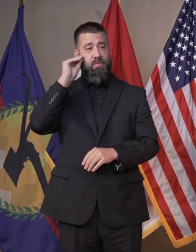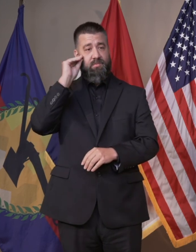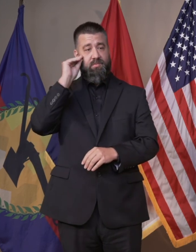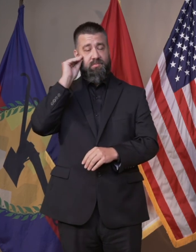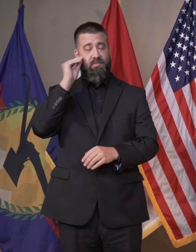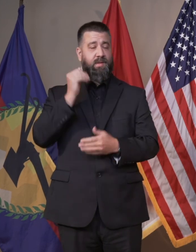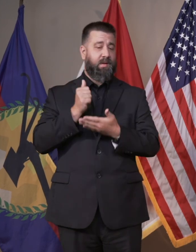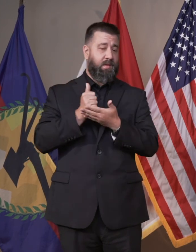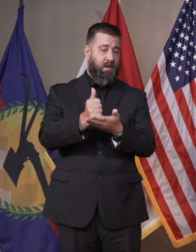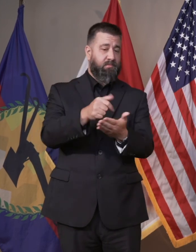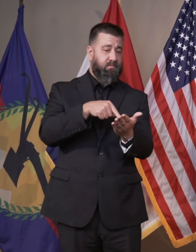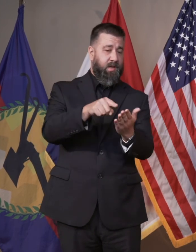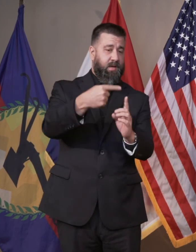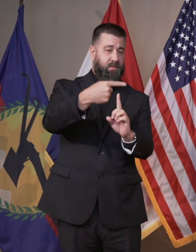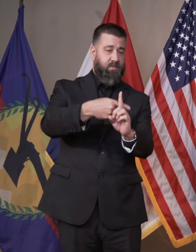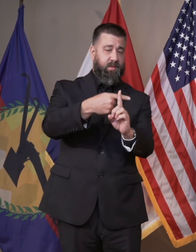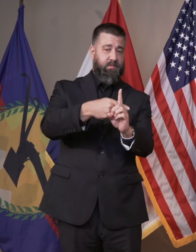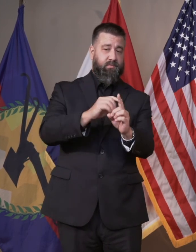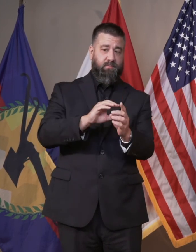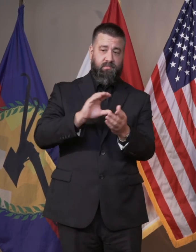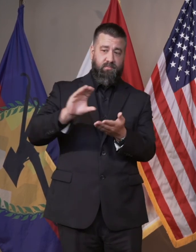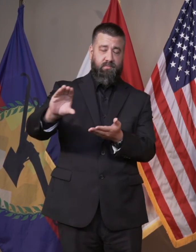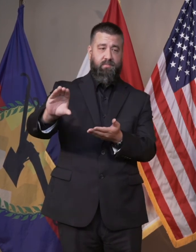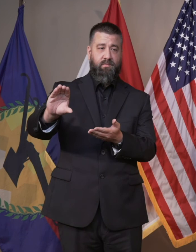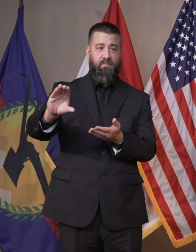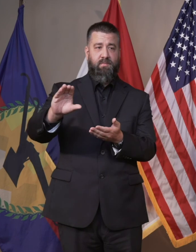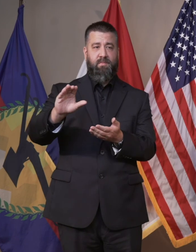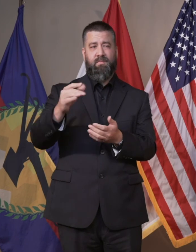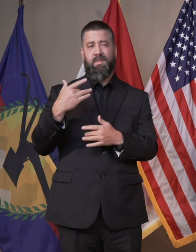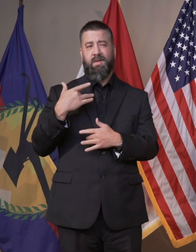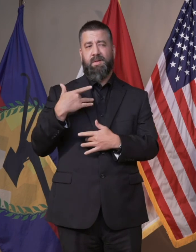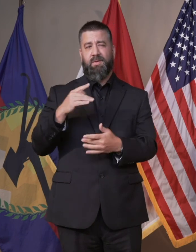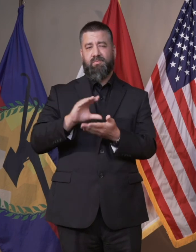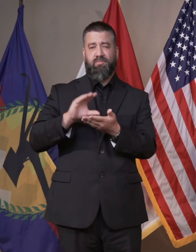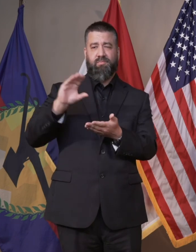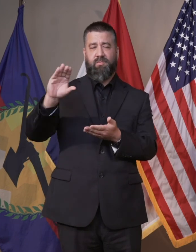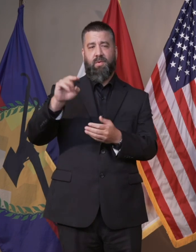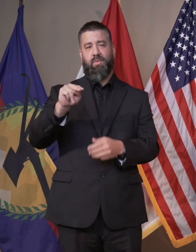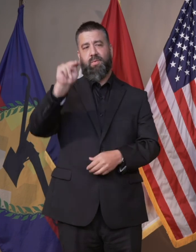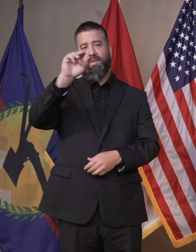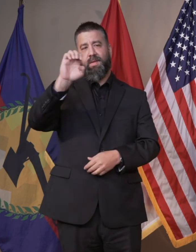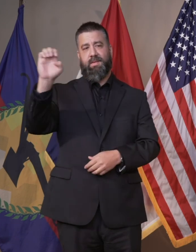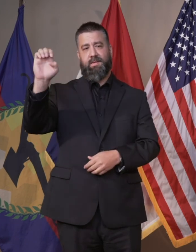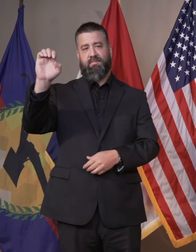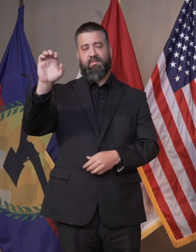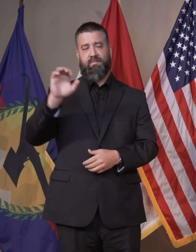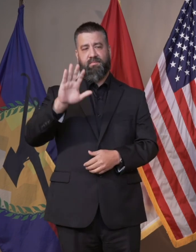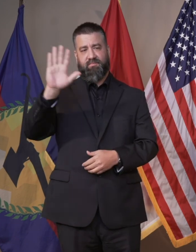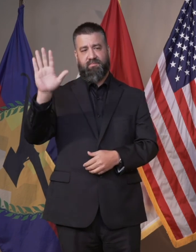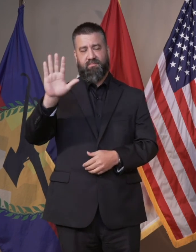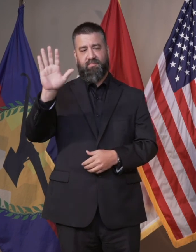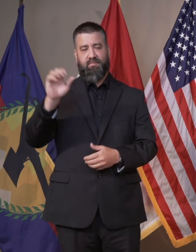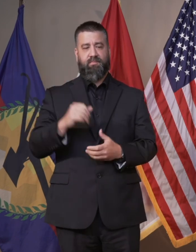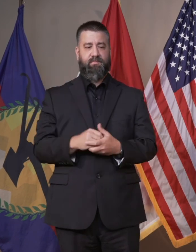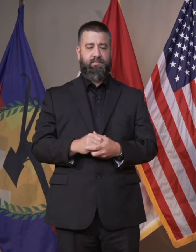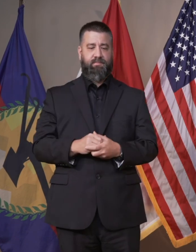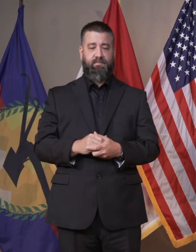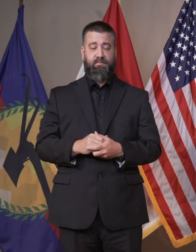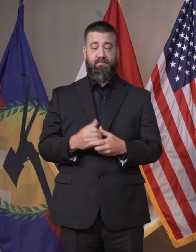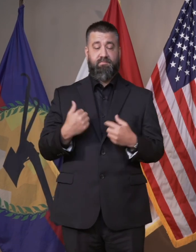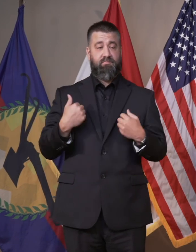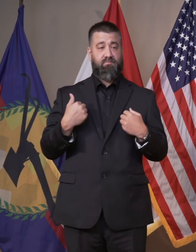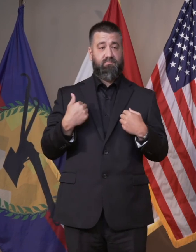assistance, and this has gone predominantly to the northeast area of St. Louis County. We've awarded $2.6